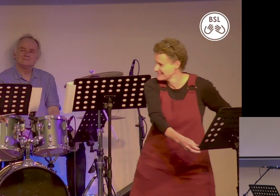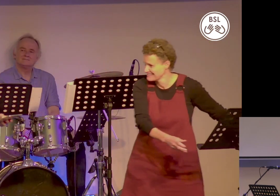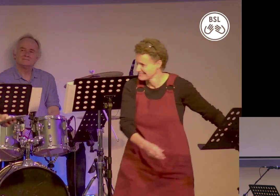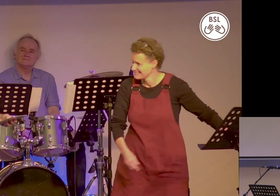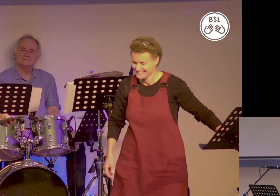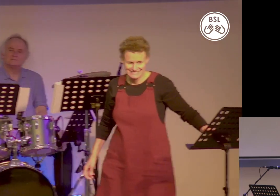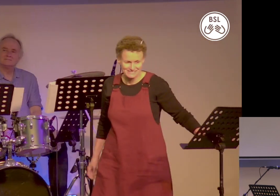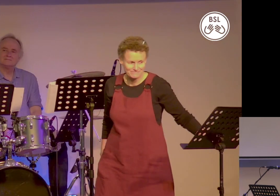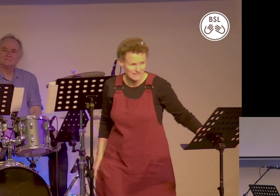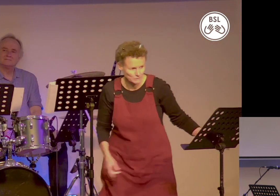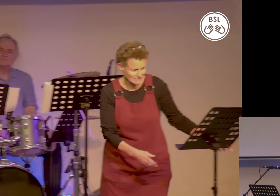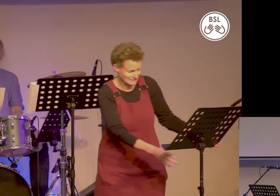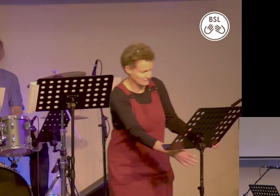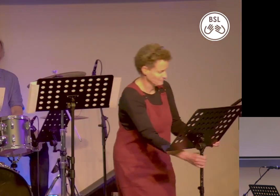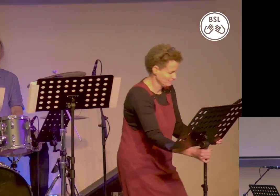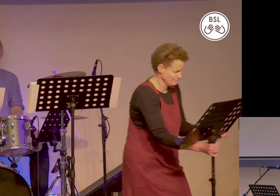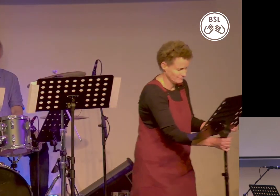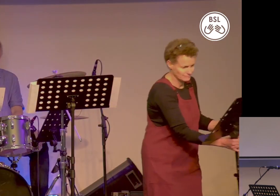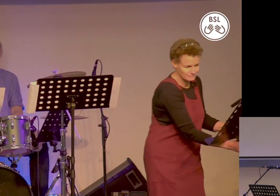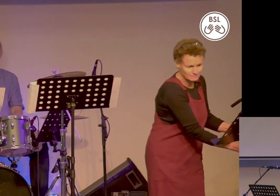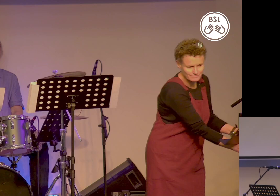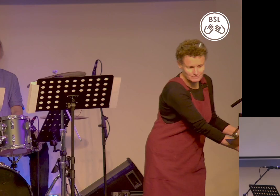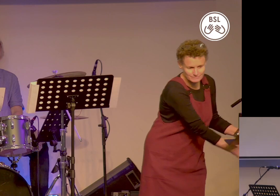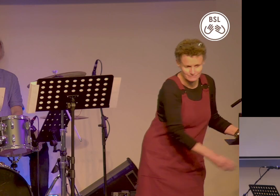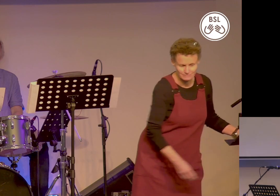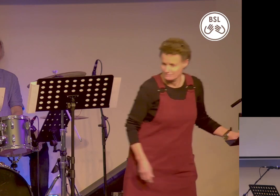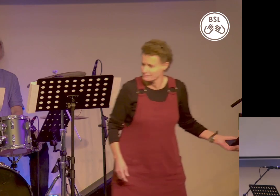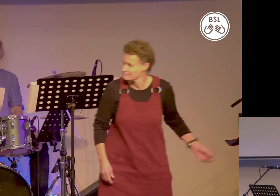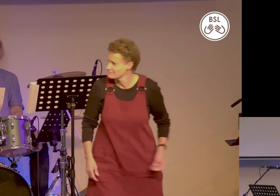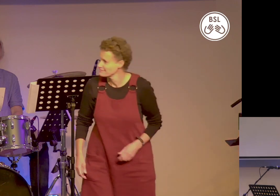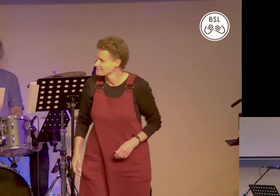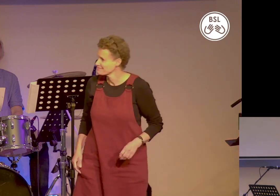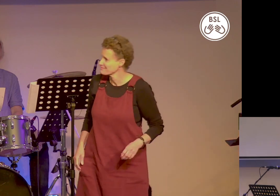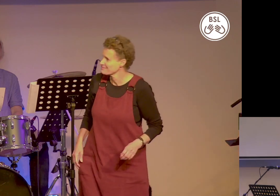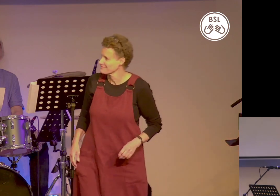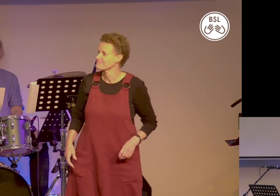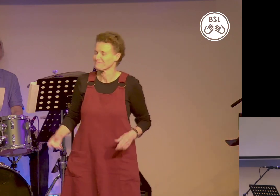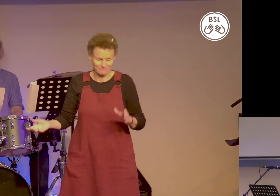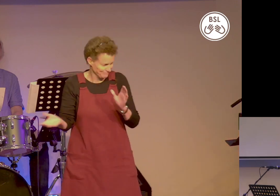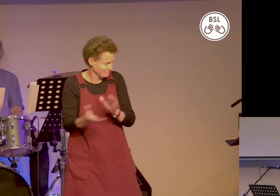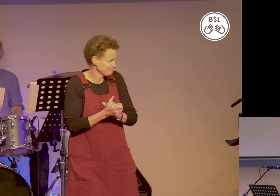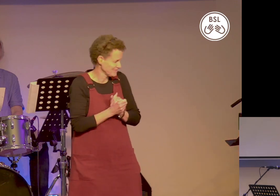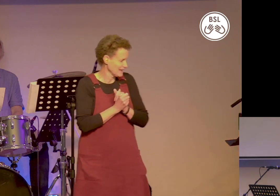you go. But how did God call you?